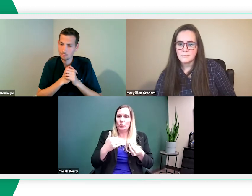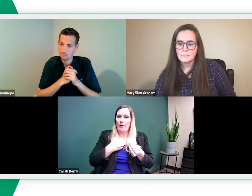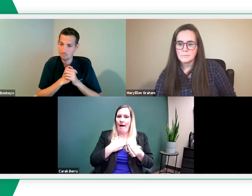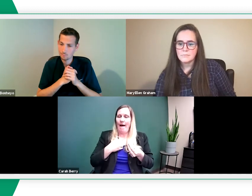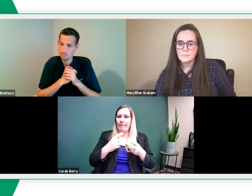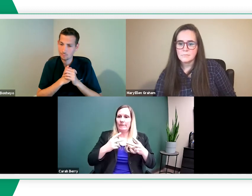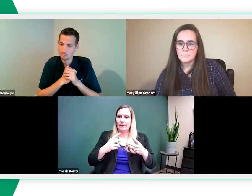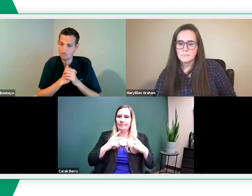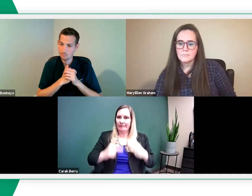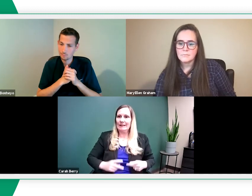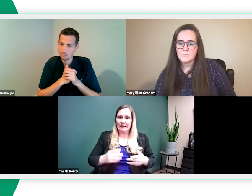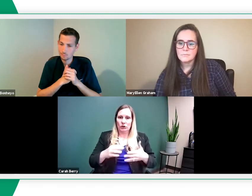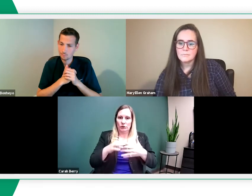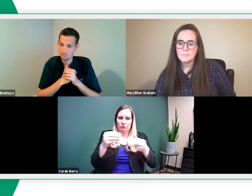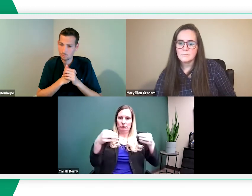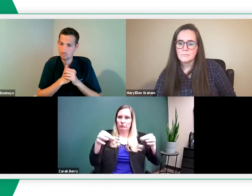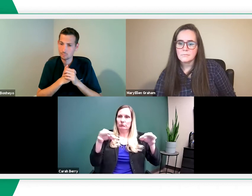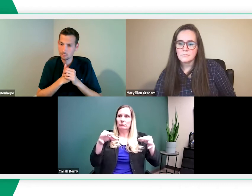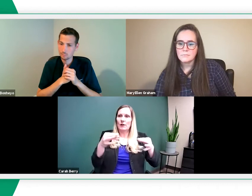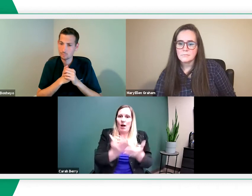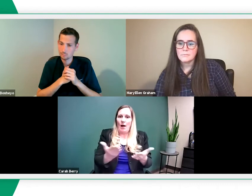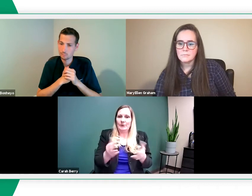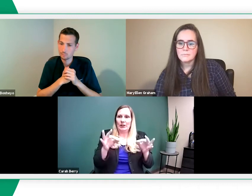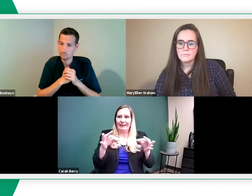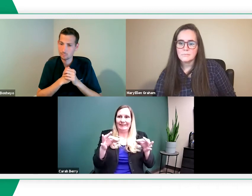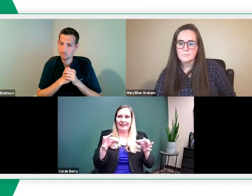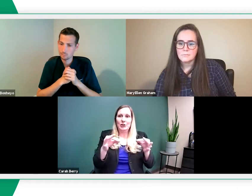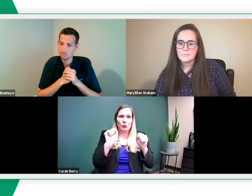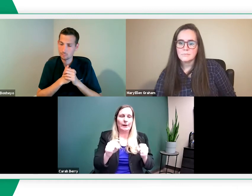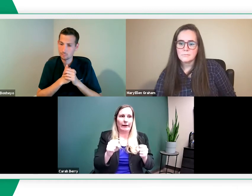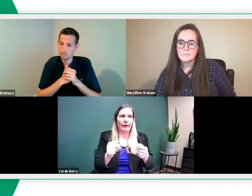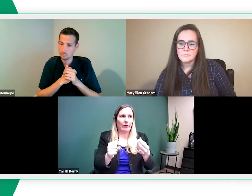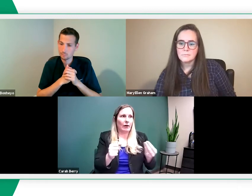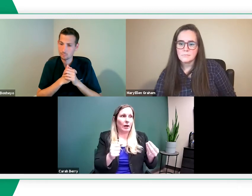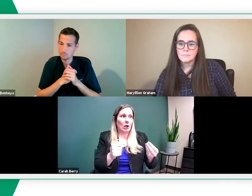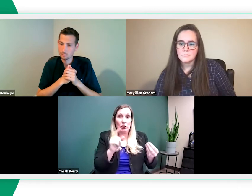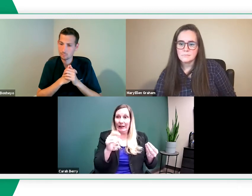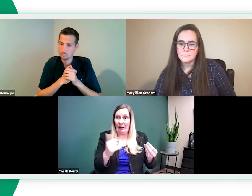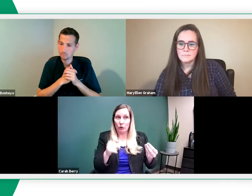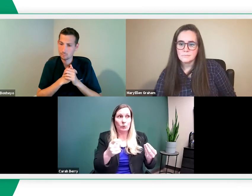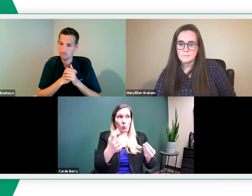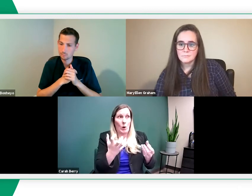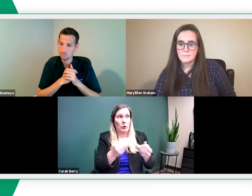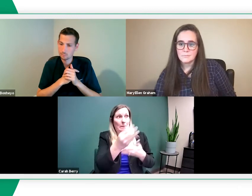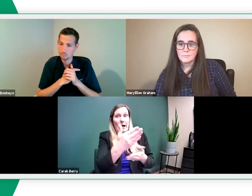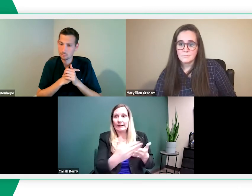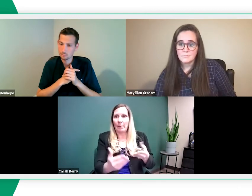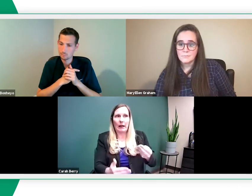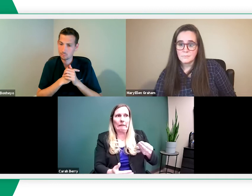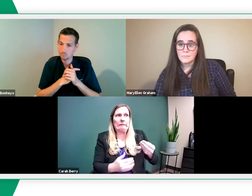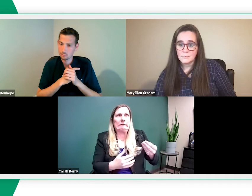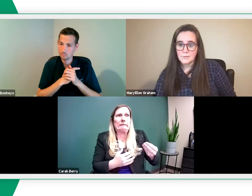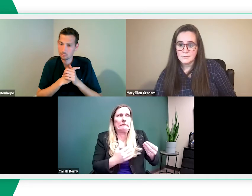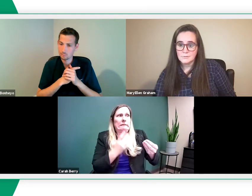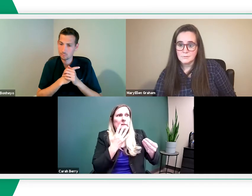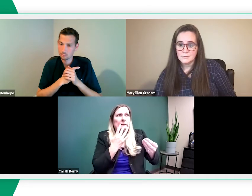in cash, and actually having that physical bill in their hands, Now do